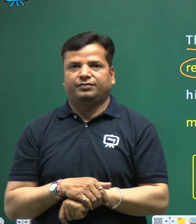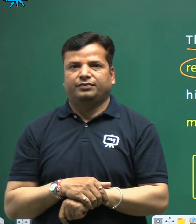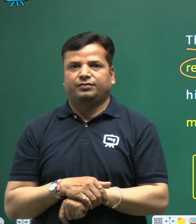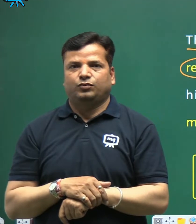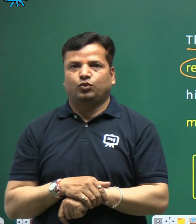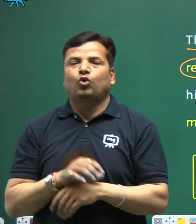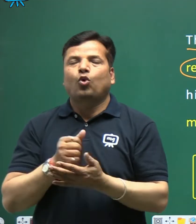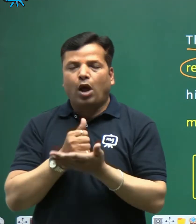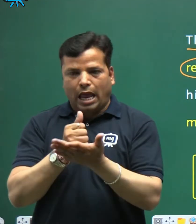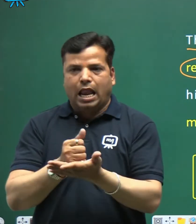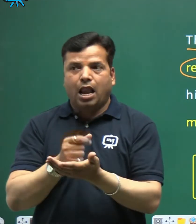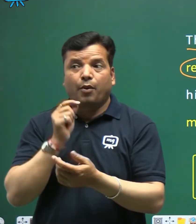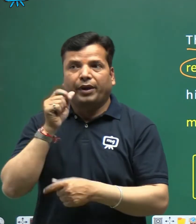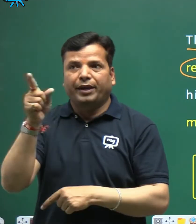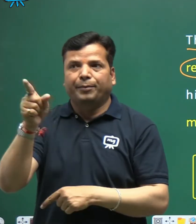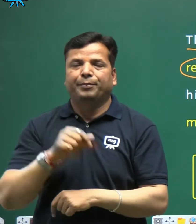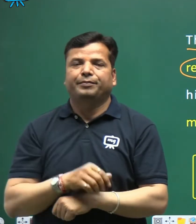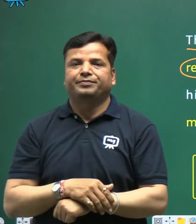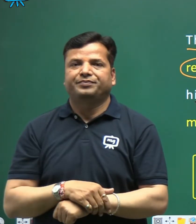to help him